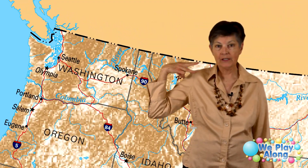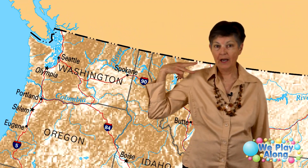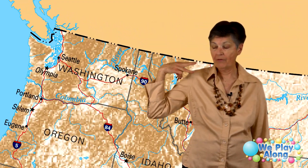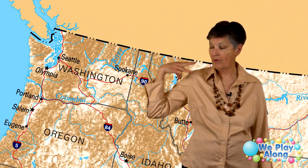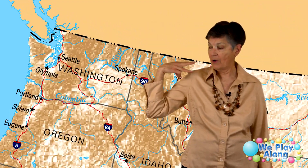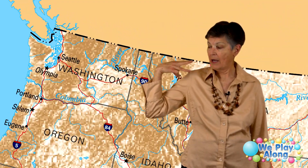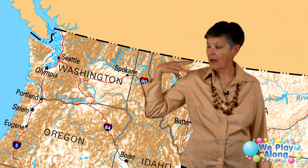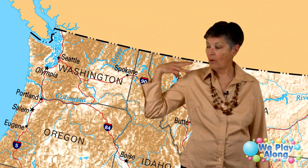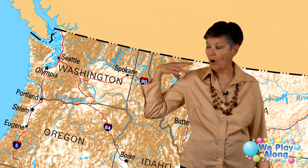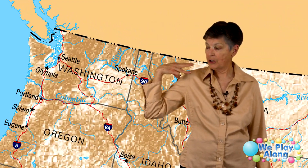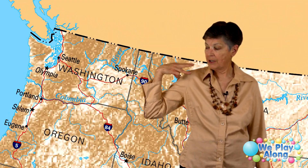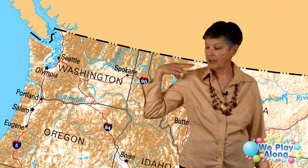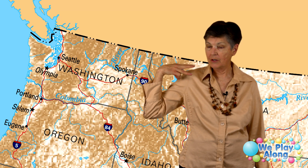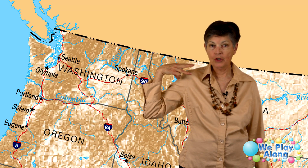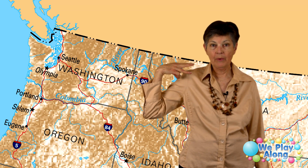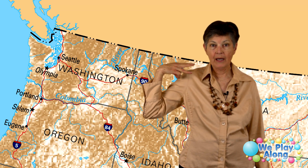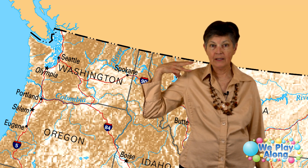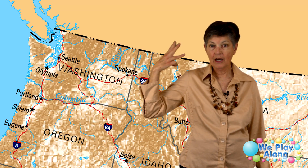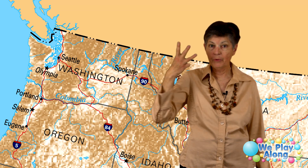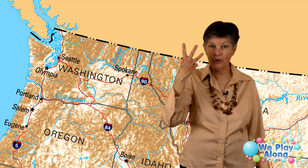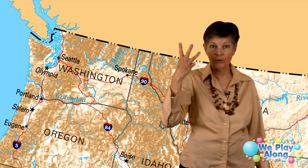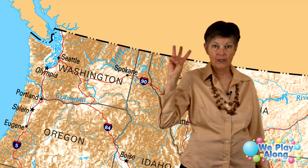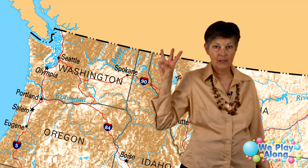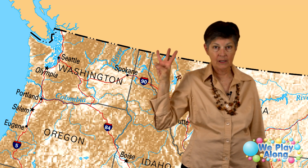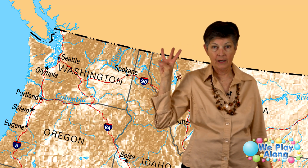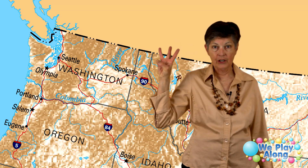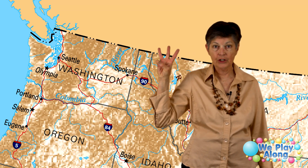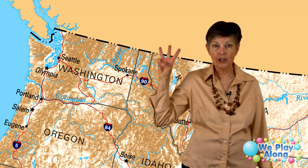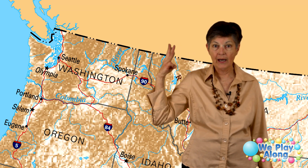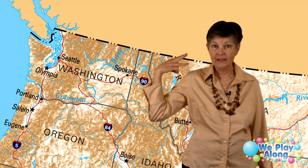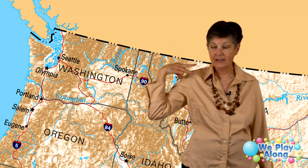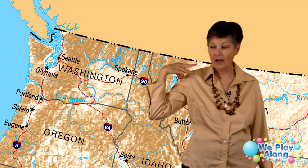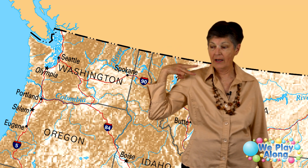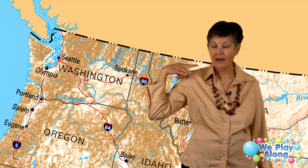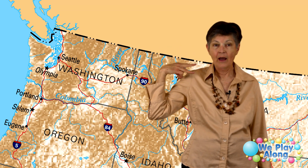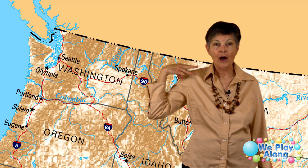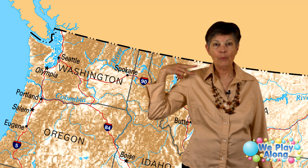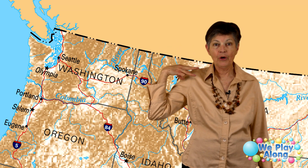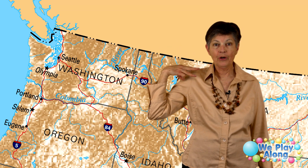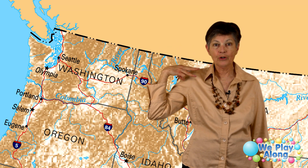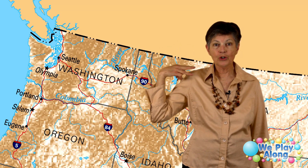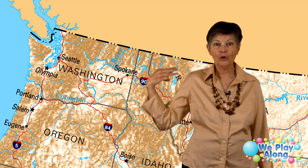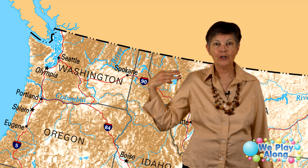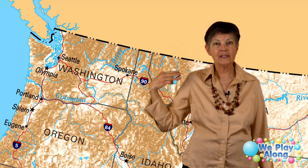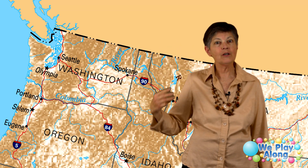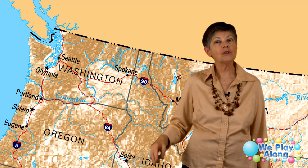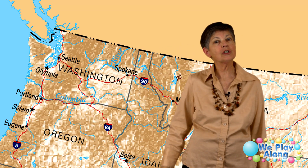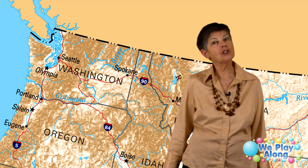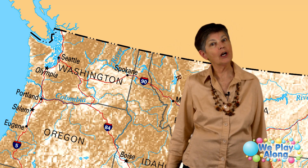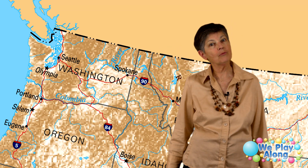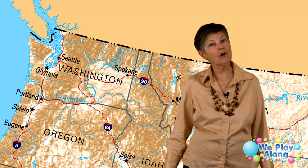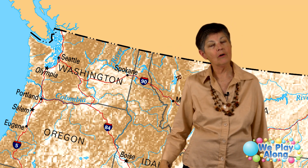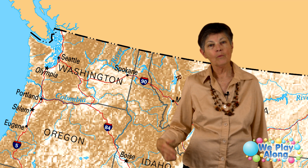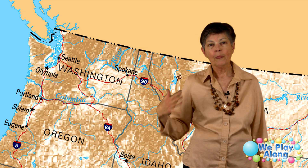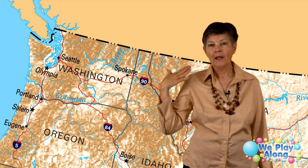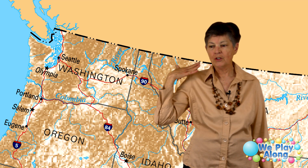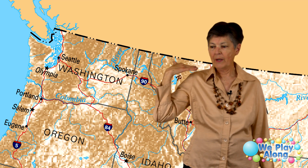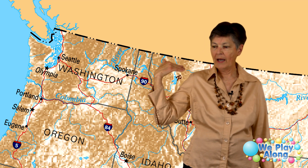sign for Washington is you make a W because it's an initialized sign up here at your shoulder because he was a general. And so he had